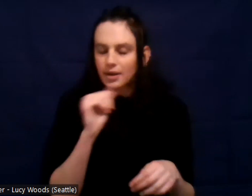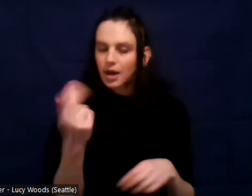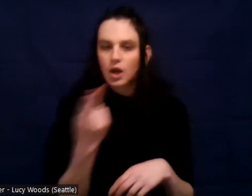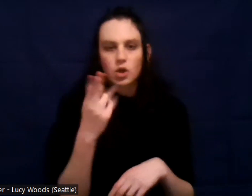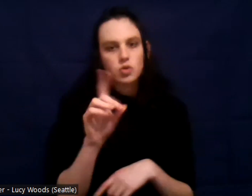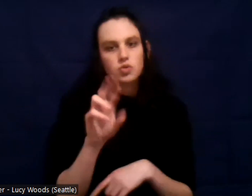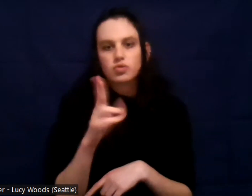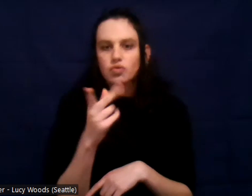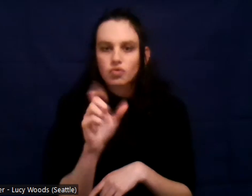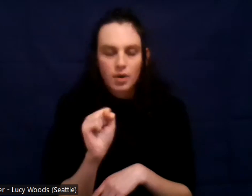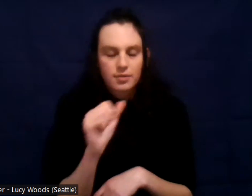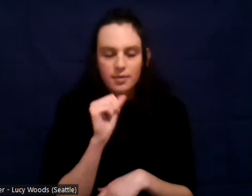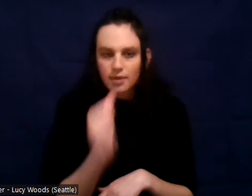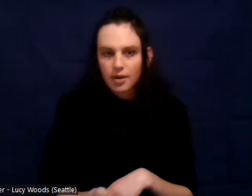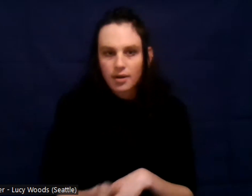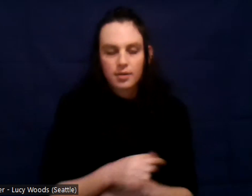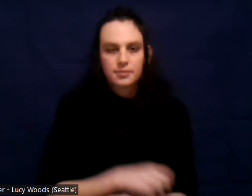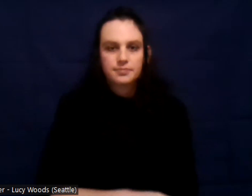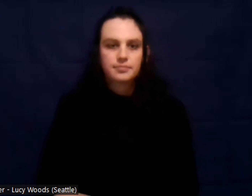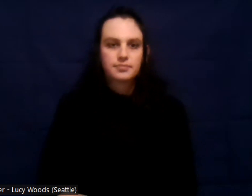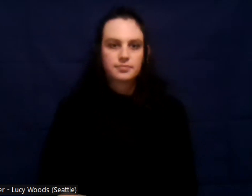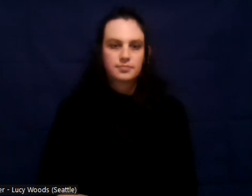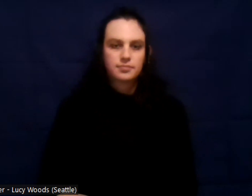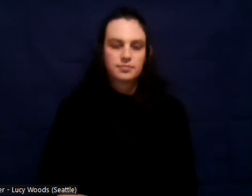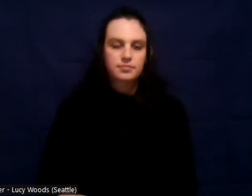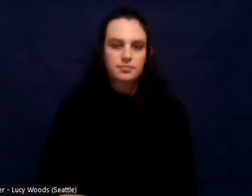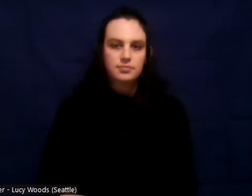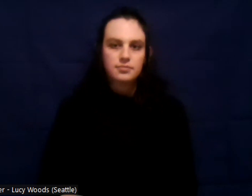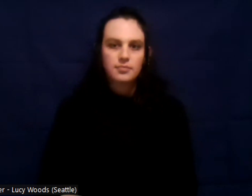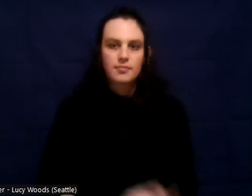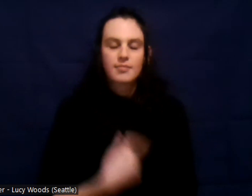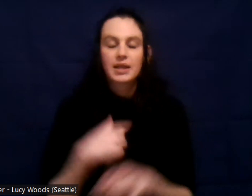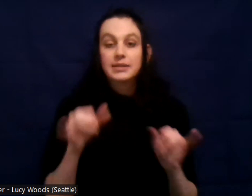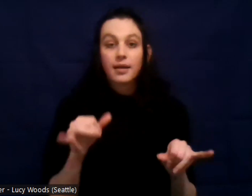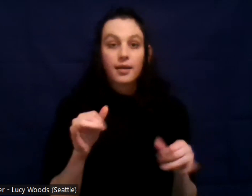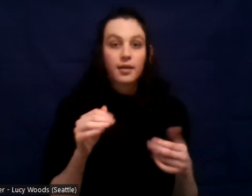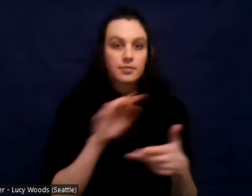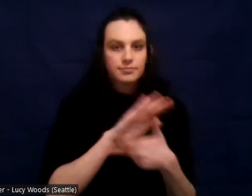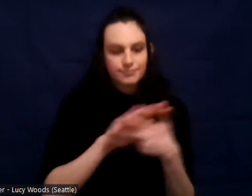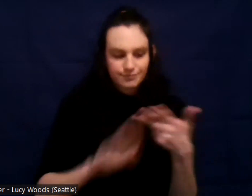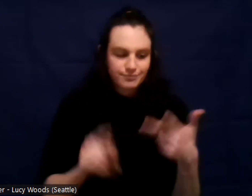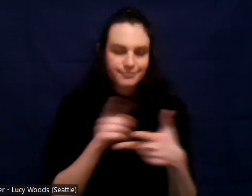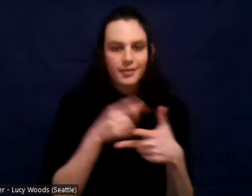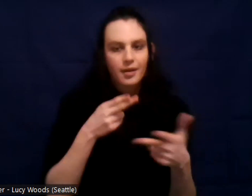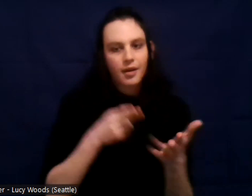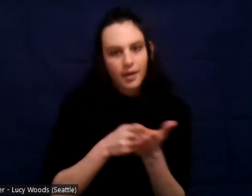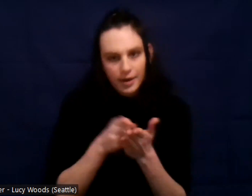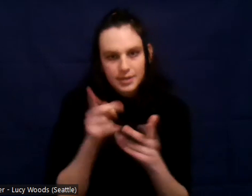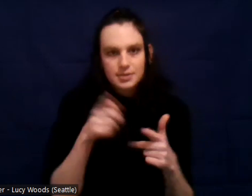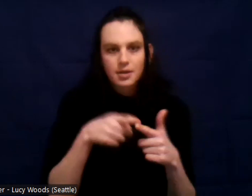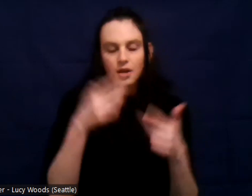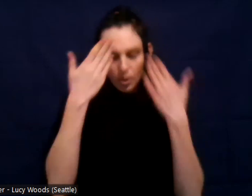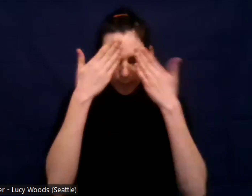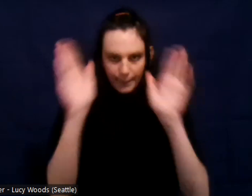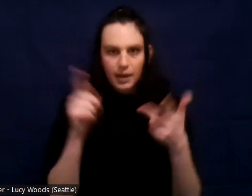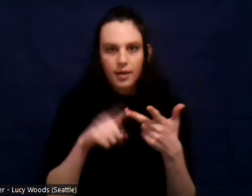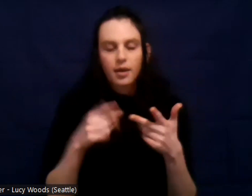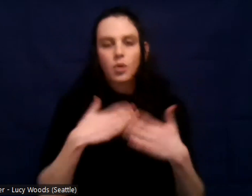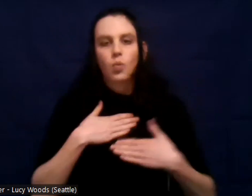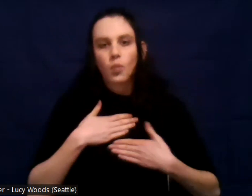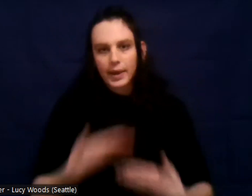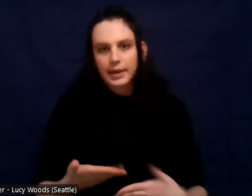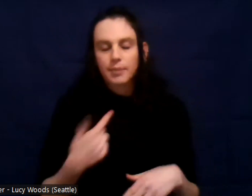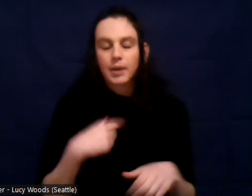just I stayed honest, open-minded, and willing. I had a sponsor. I was working the steps. I had a home